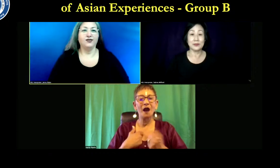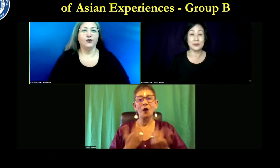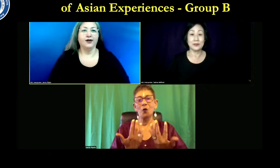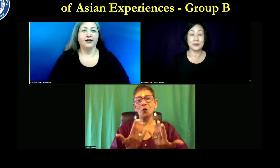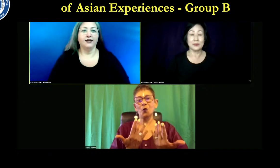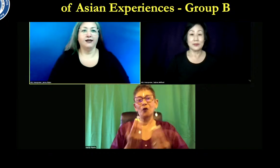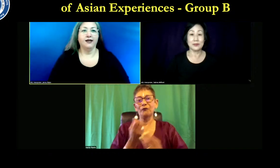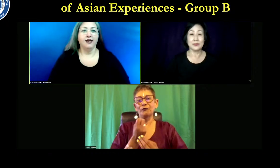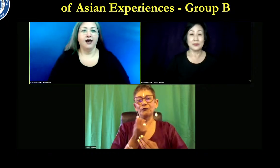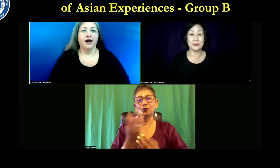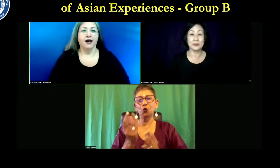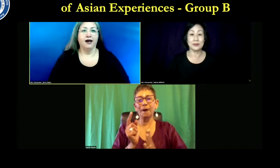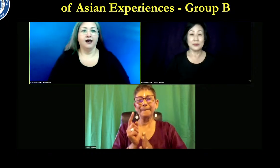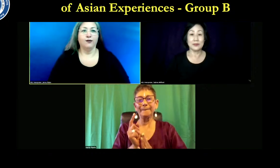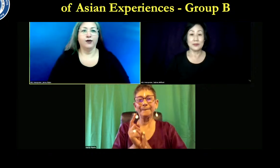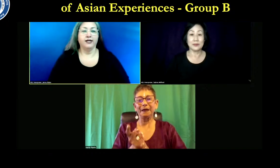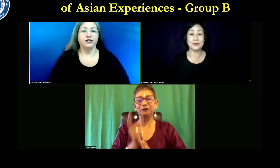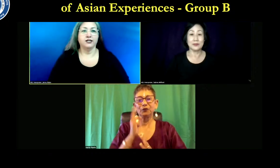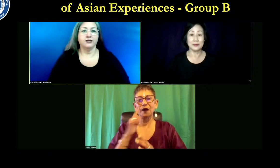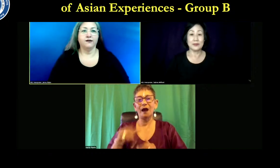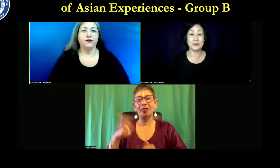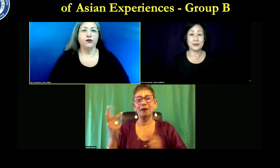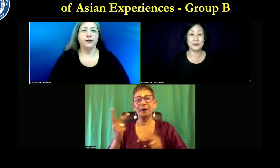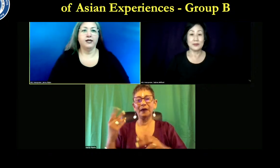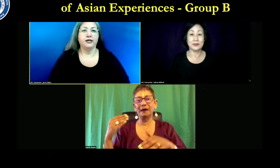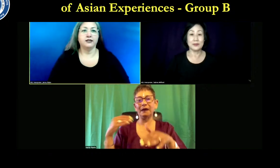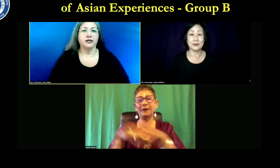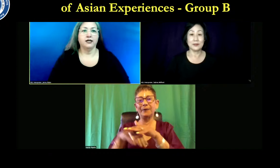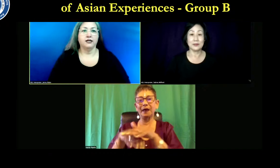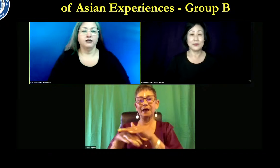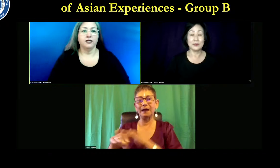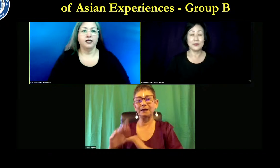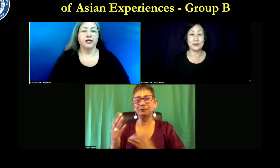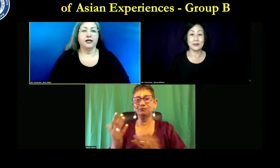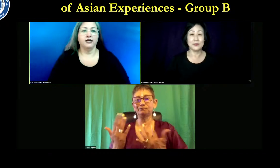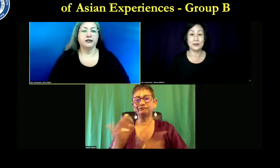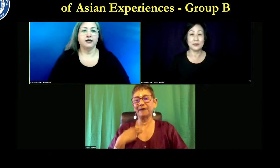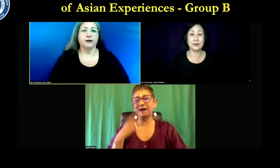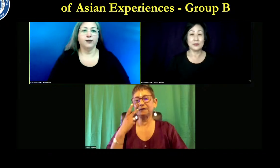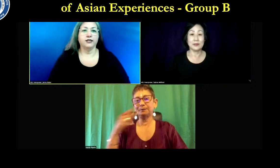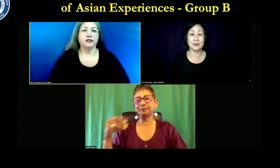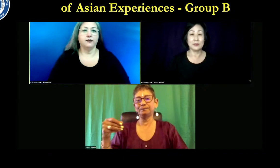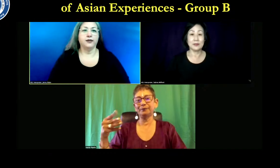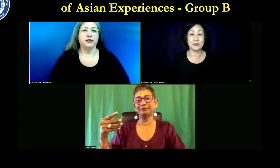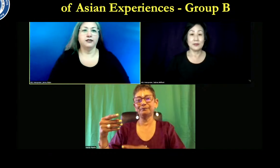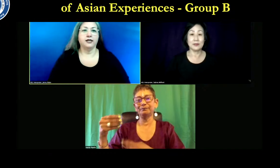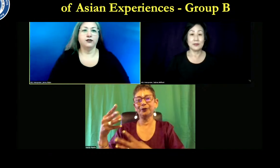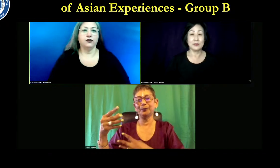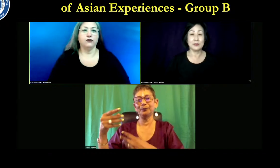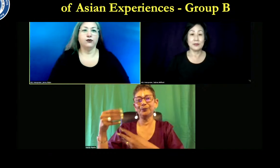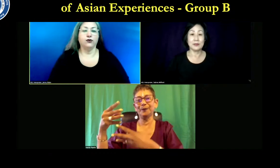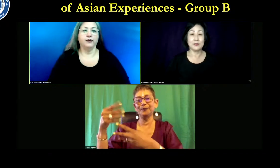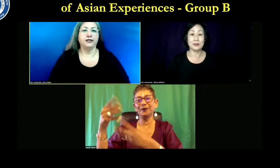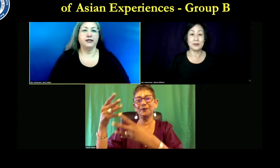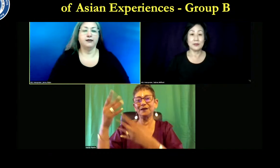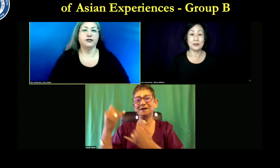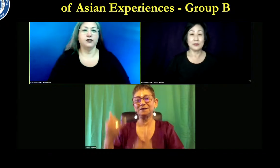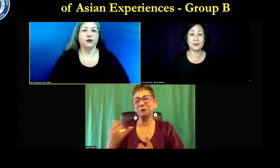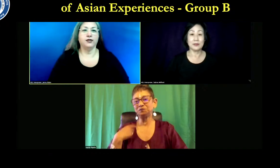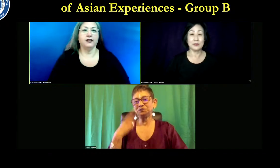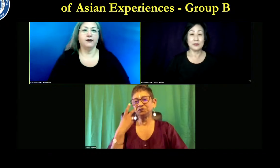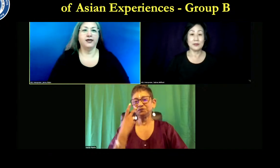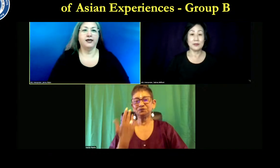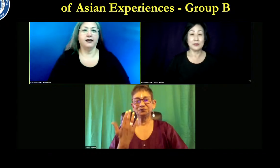Hello, everyone. I'm waiting just a few minutes to let some participants enter the room. I see